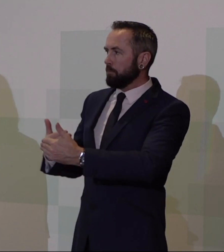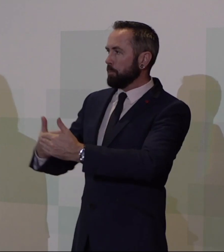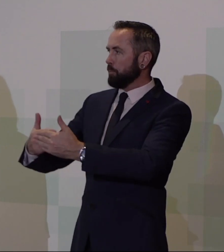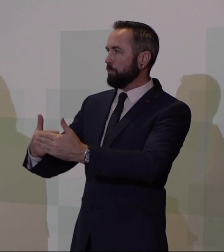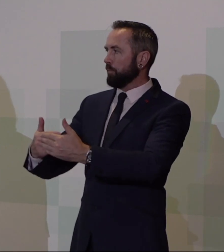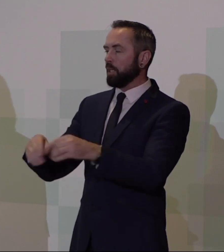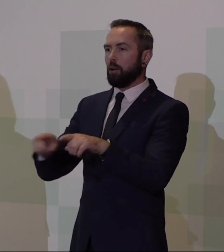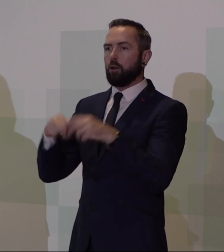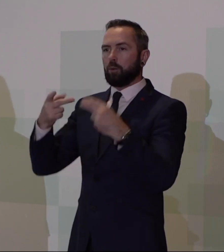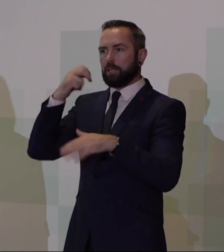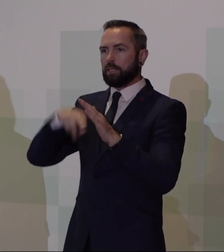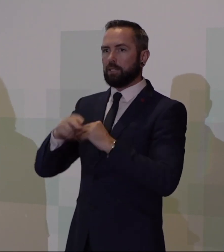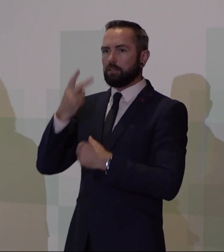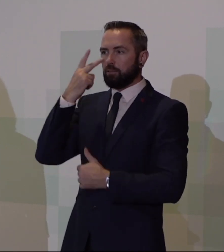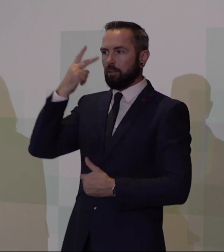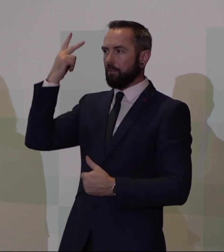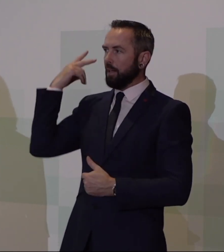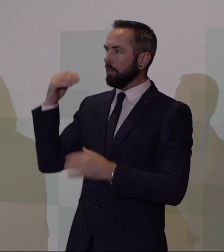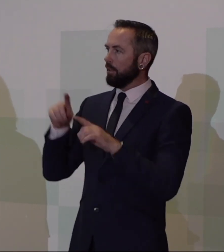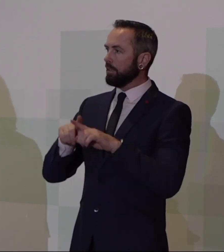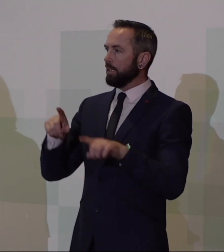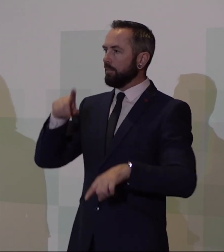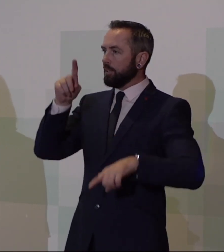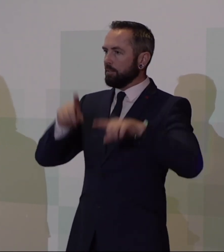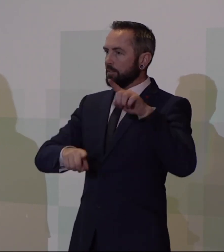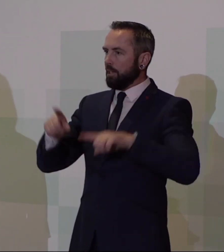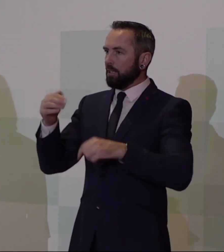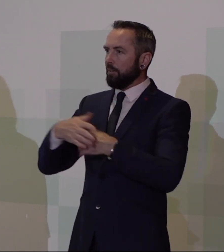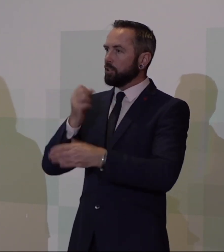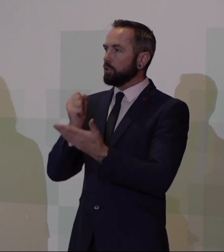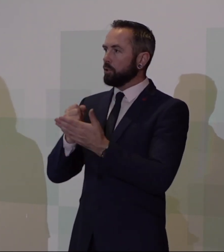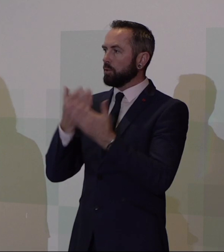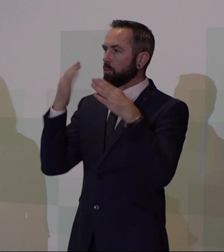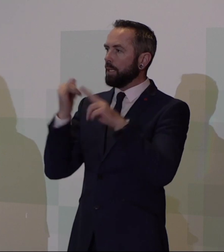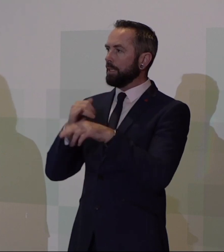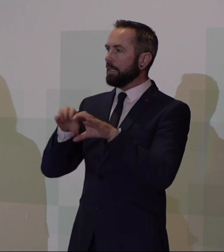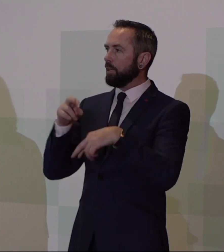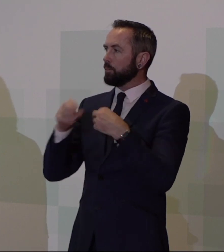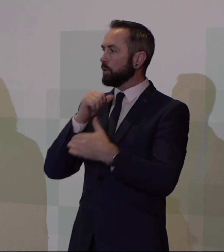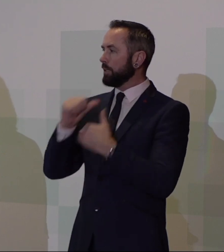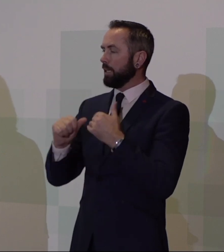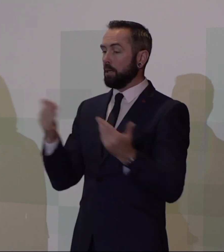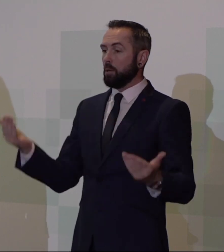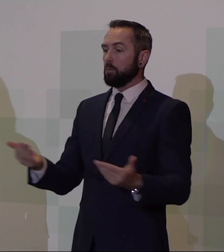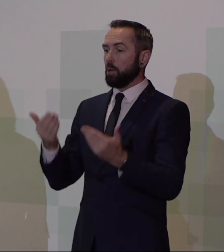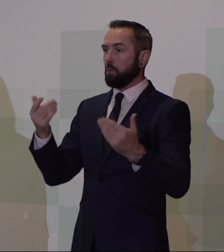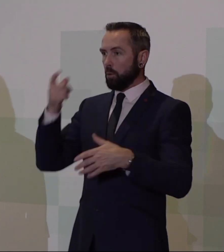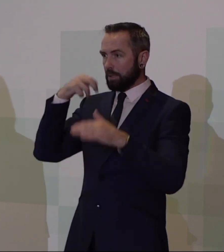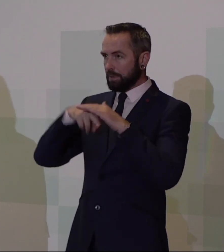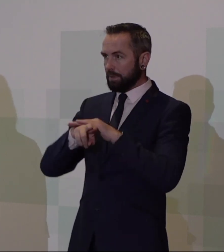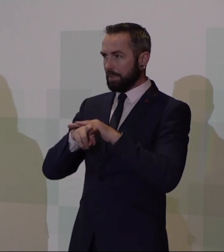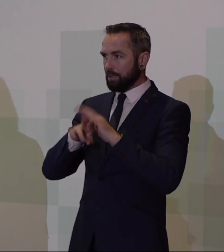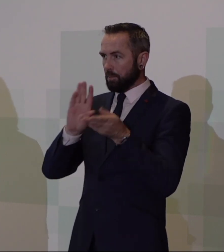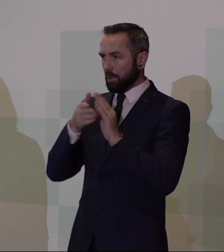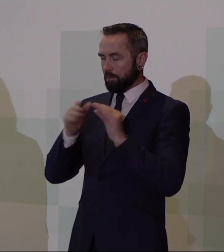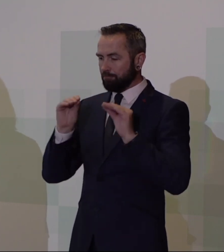also need our teachers to reflect the variety of students present in our Irish classrooms today. So promoting teaching as a profession of prestige